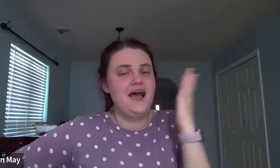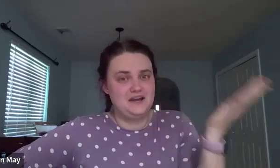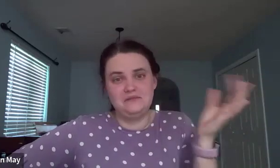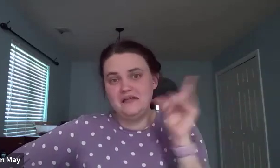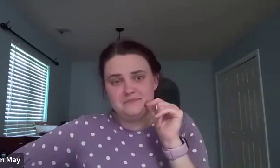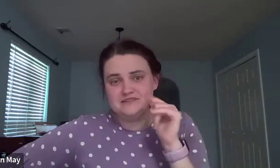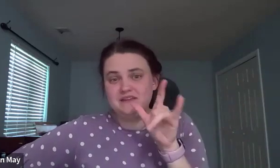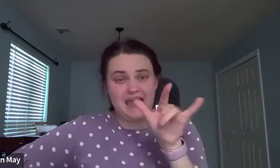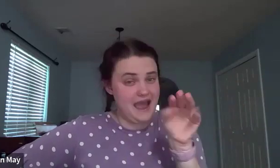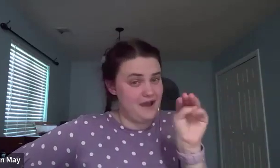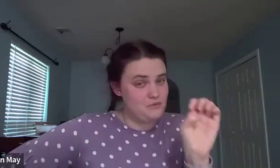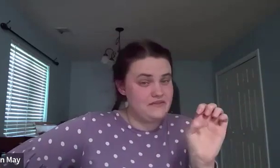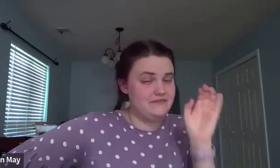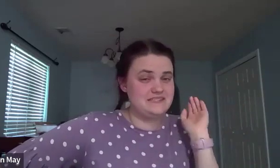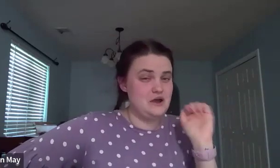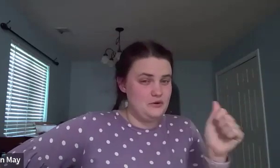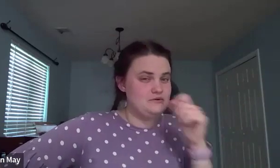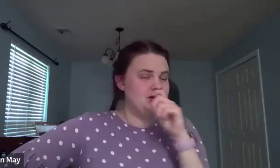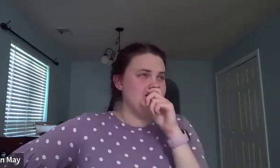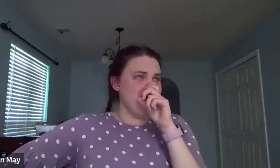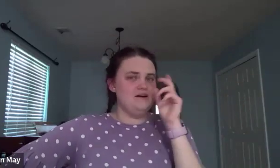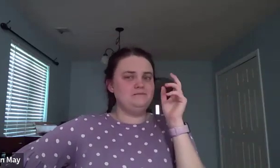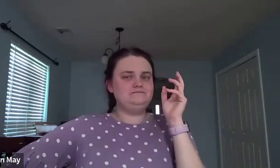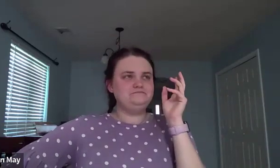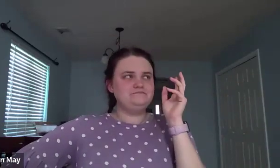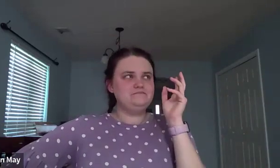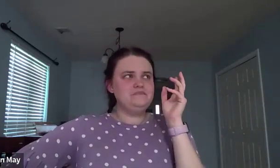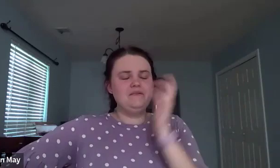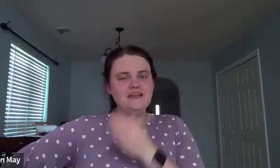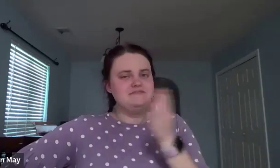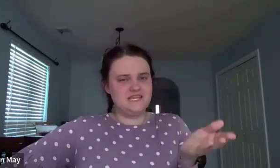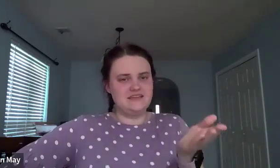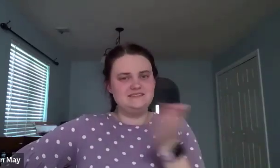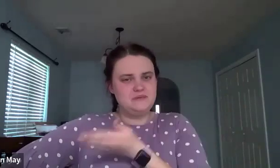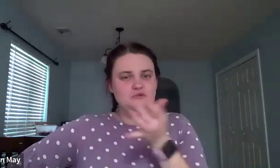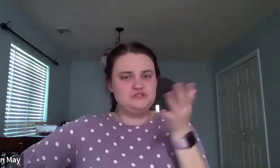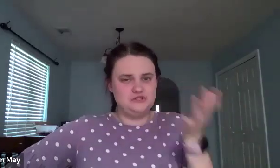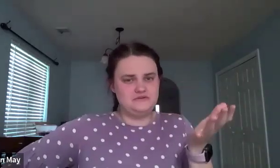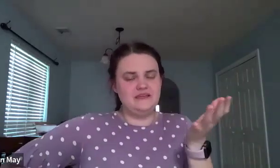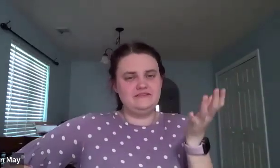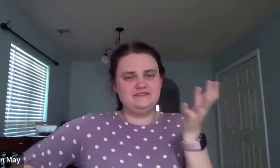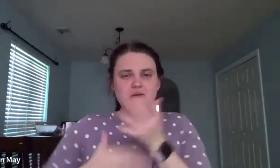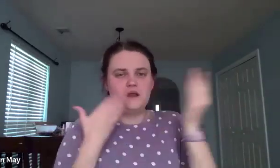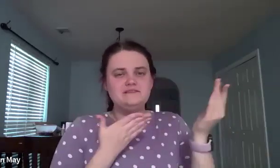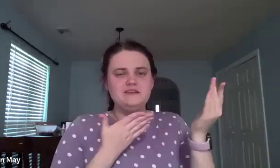I know lime doesn't really have one like of its own. Like I've said, some people will do like some way, like